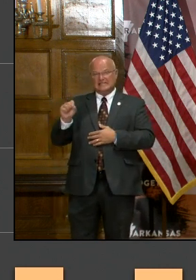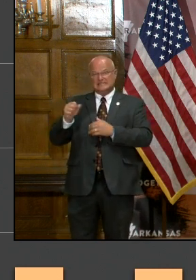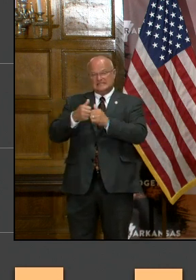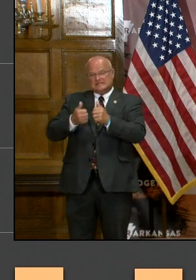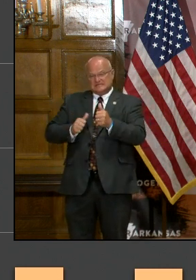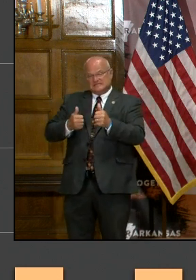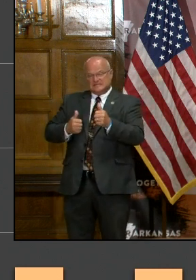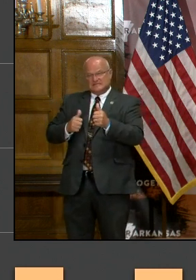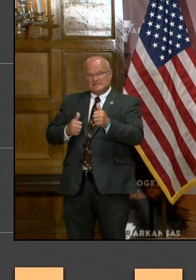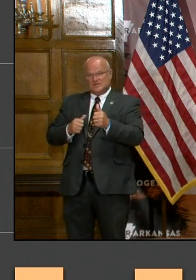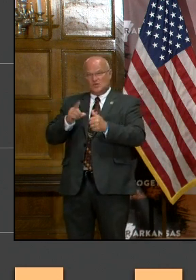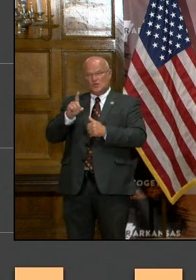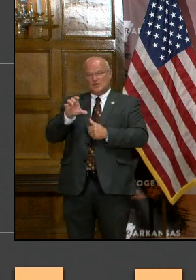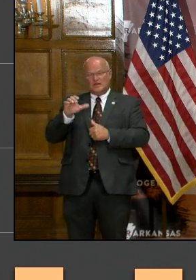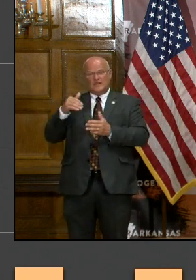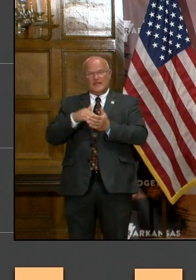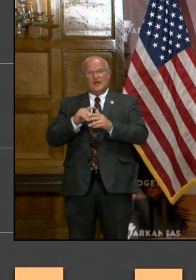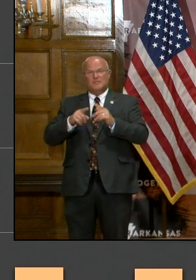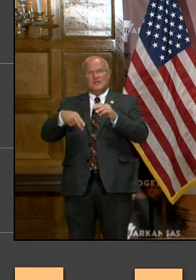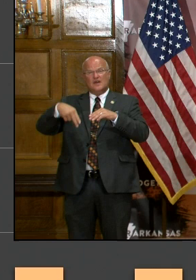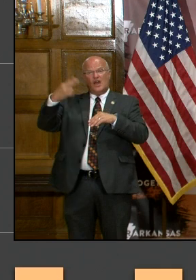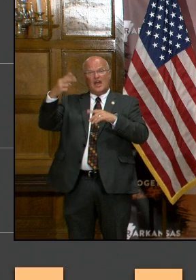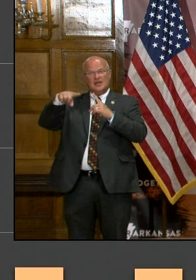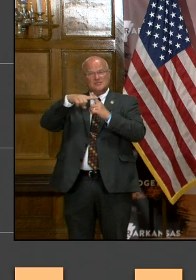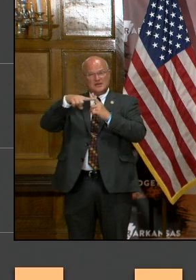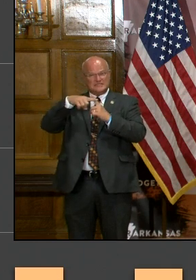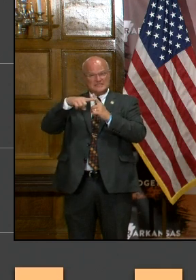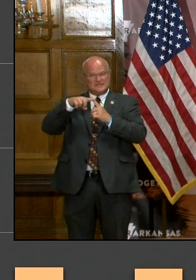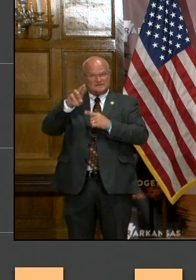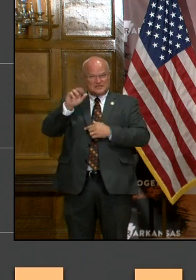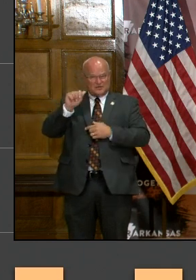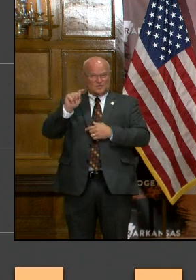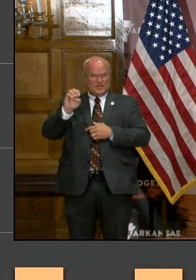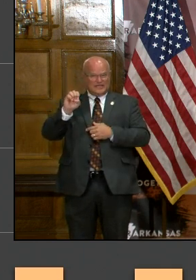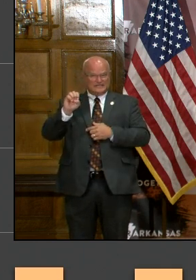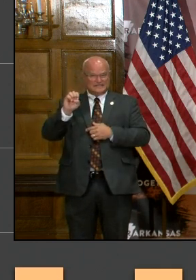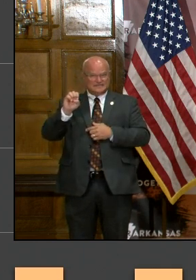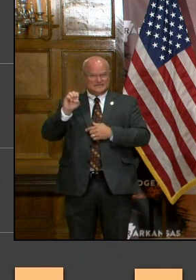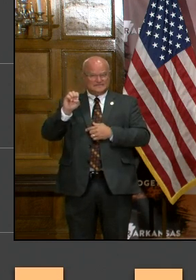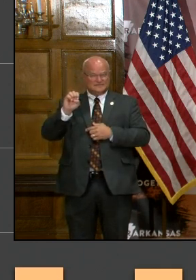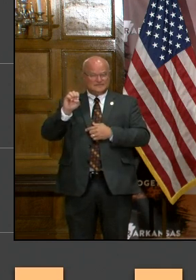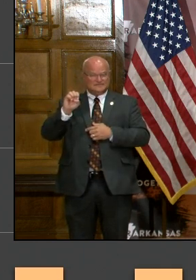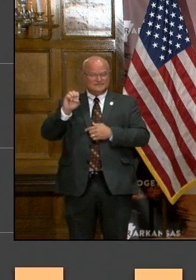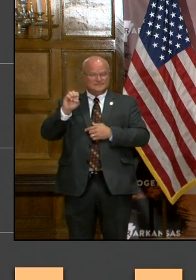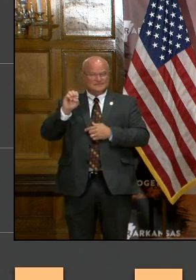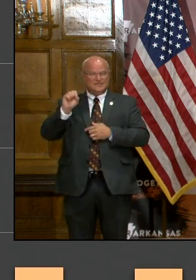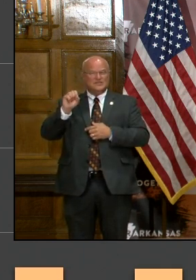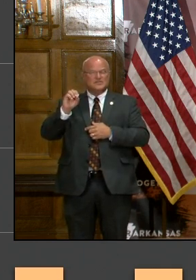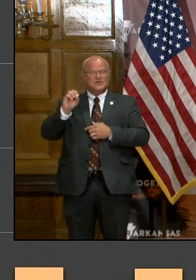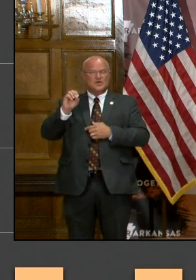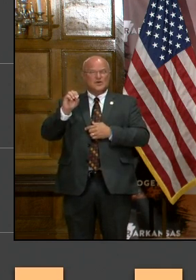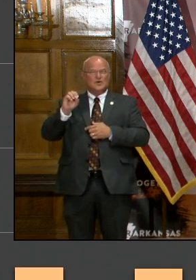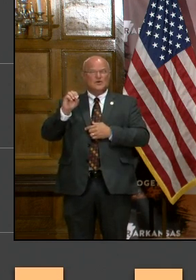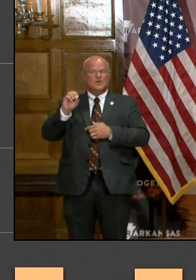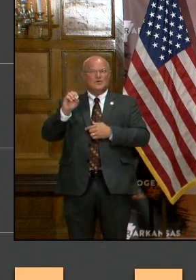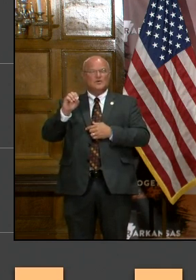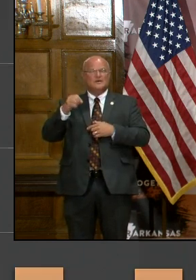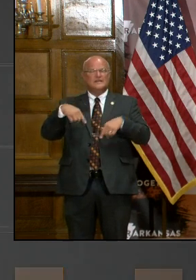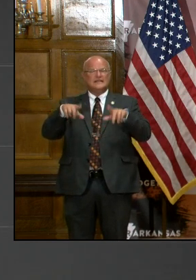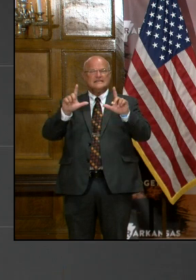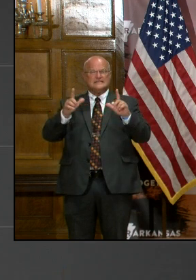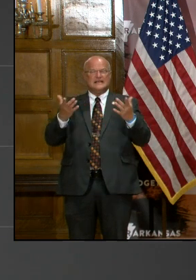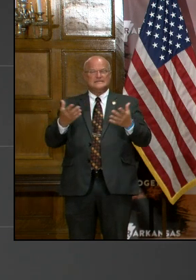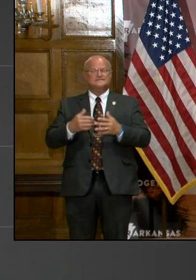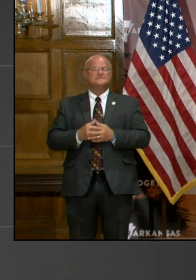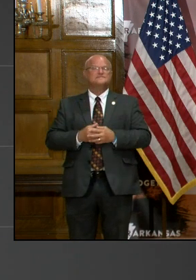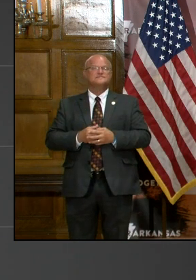of tests per 100,000, but they're higher in a positivity rate. And so let's go on to the next